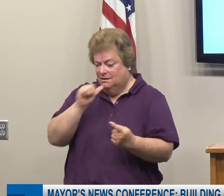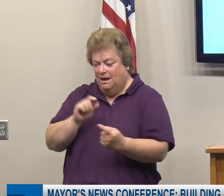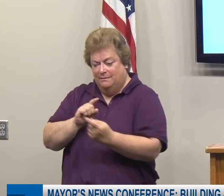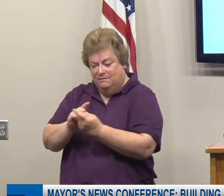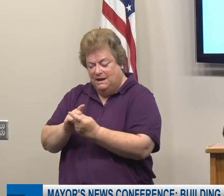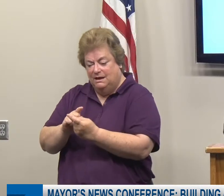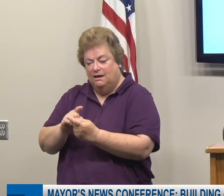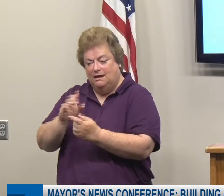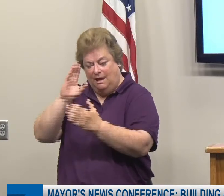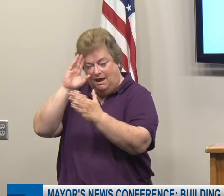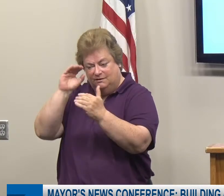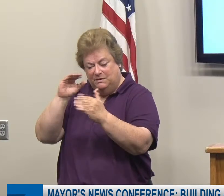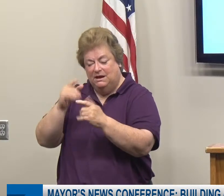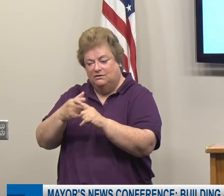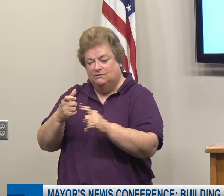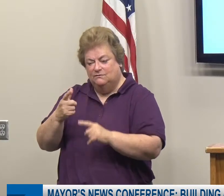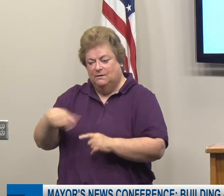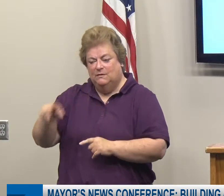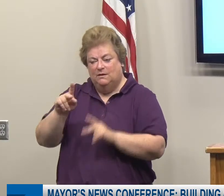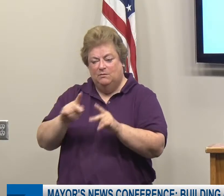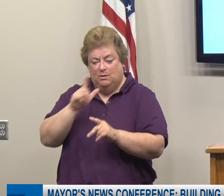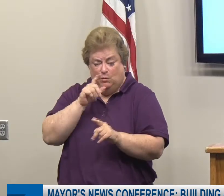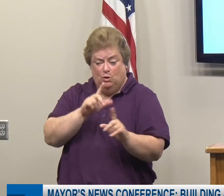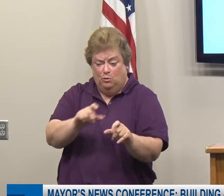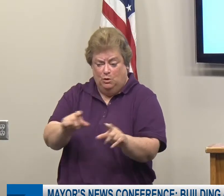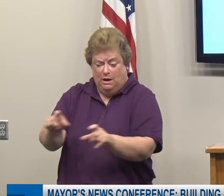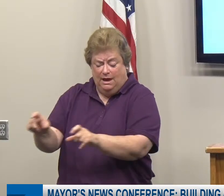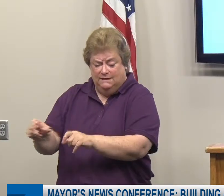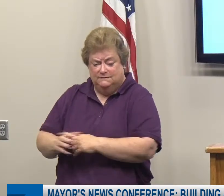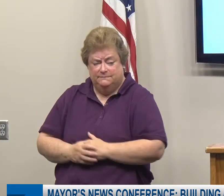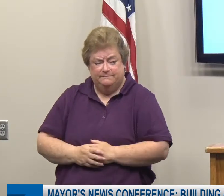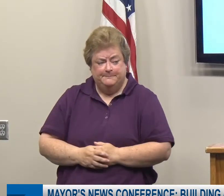the expectations of those that have been polled.